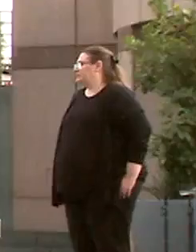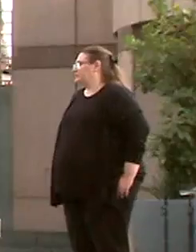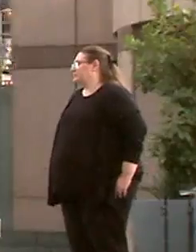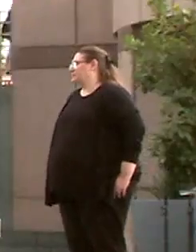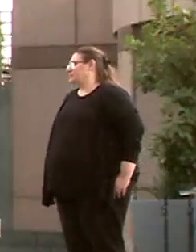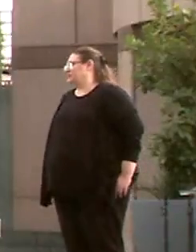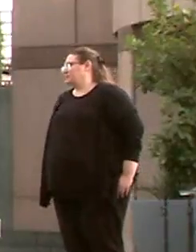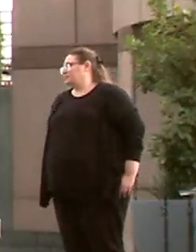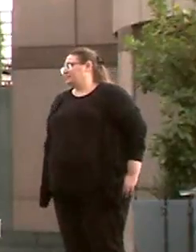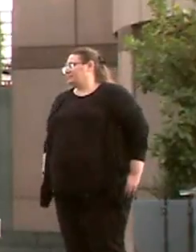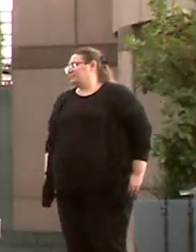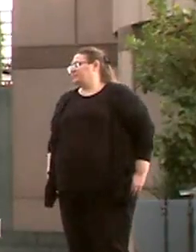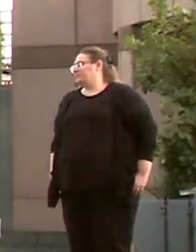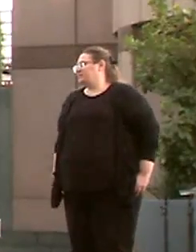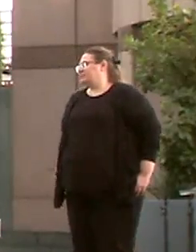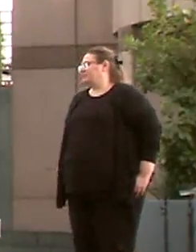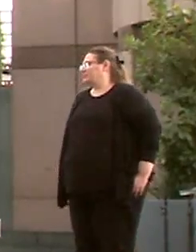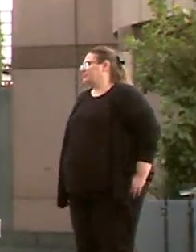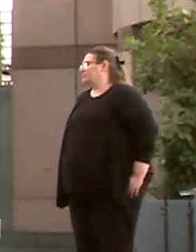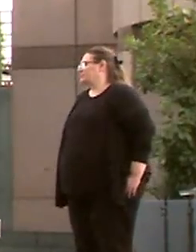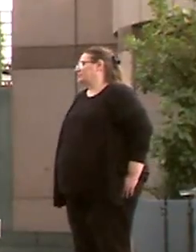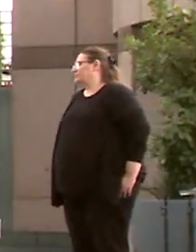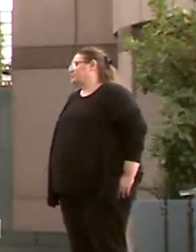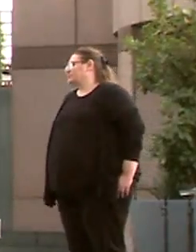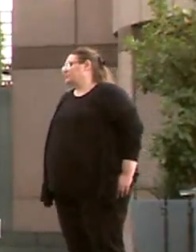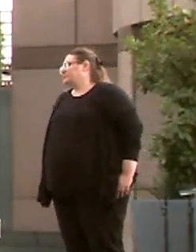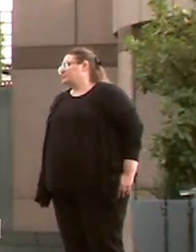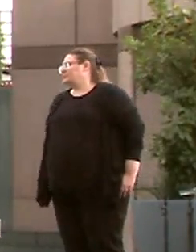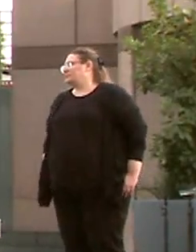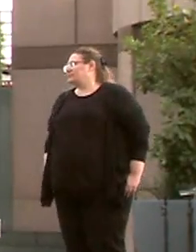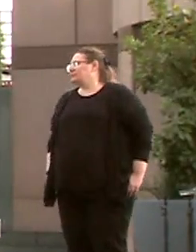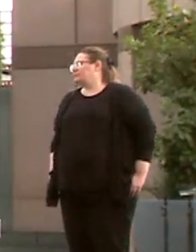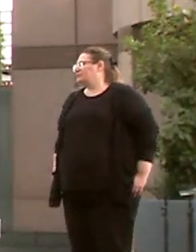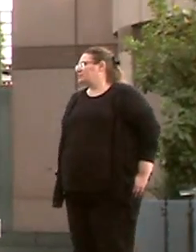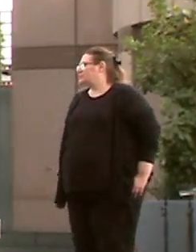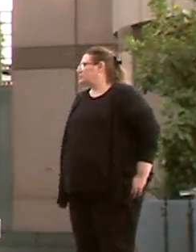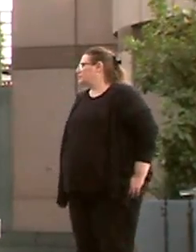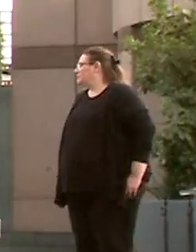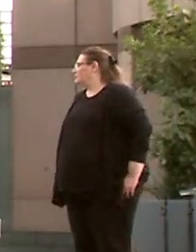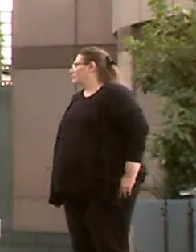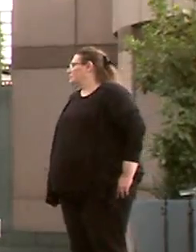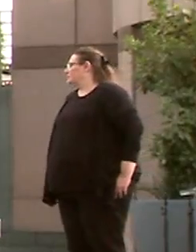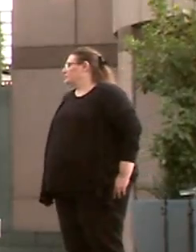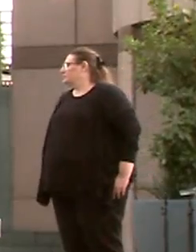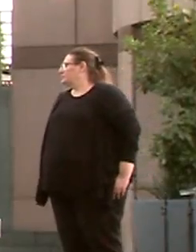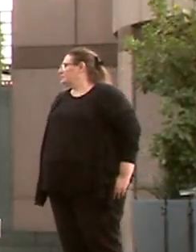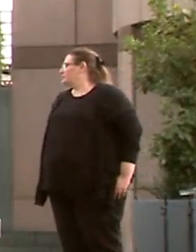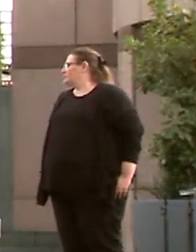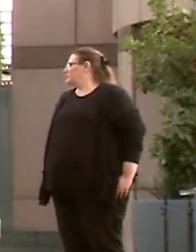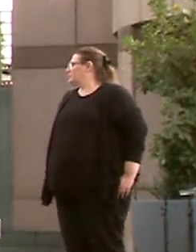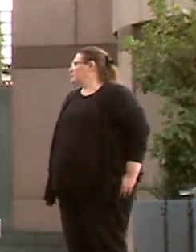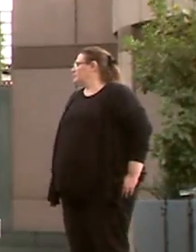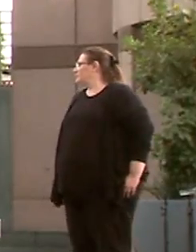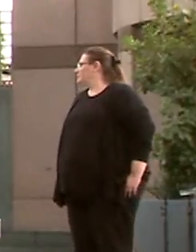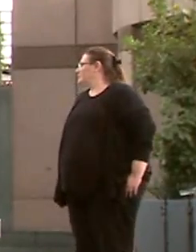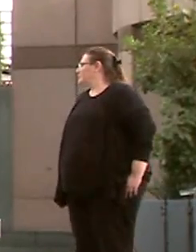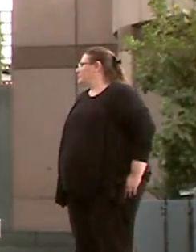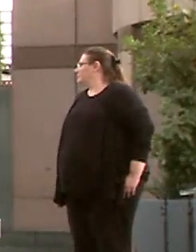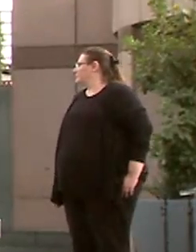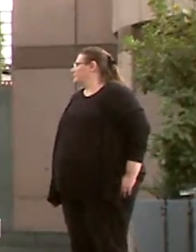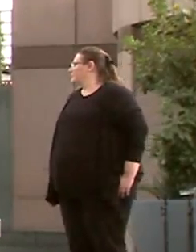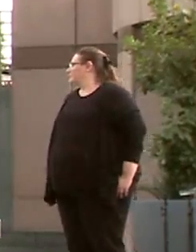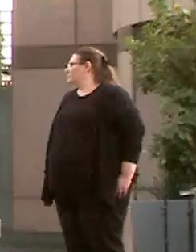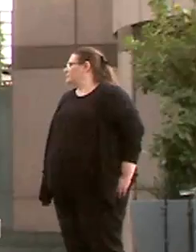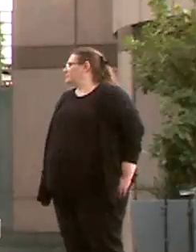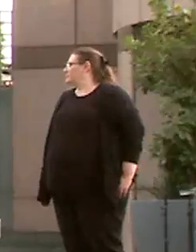do research. They're going to talk to historians. They're going to bring other perspectives. And how do we train folks to do the same thing when it comes to folks who